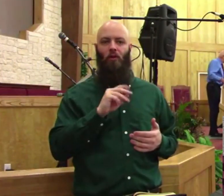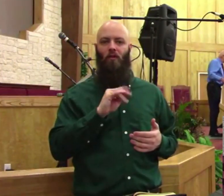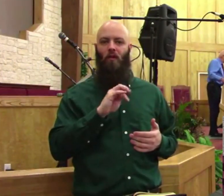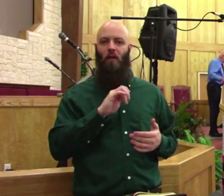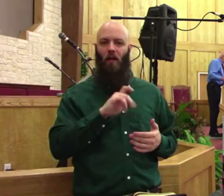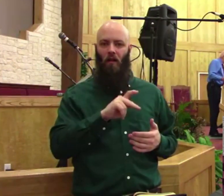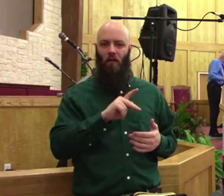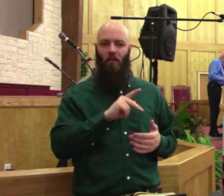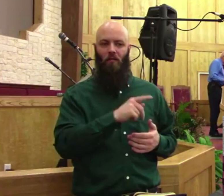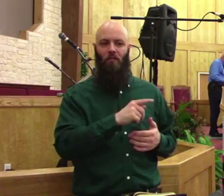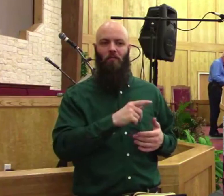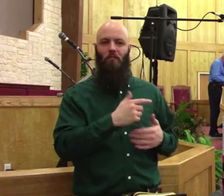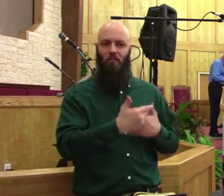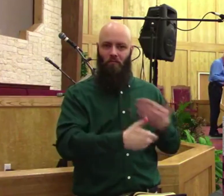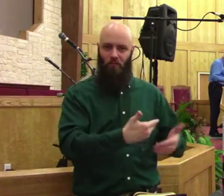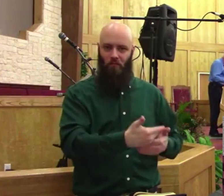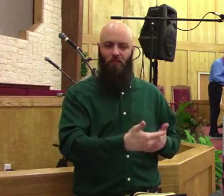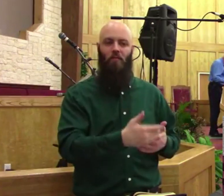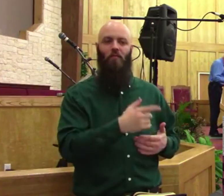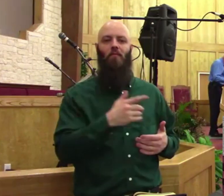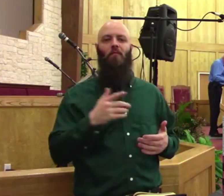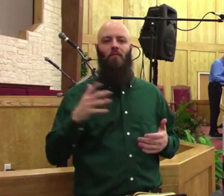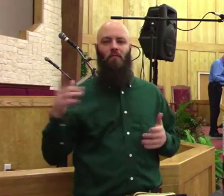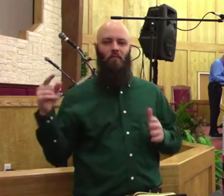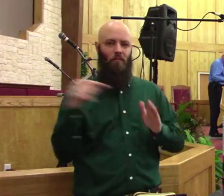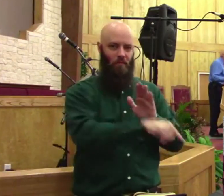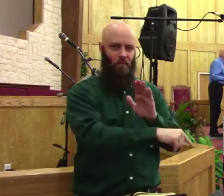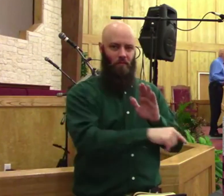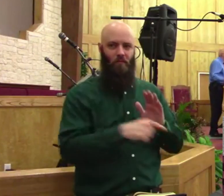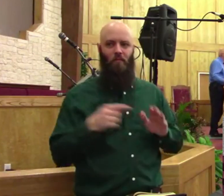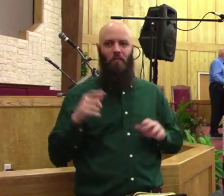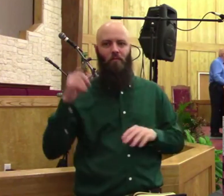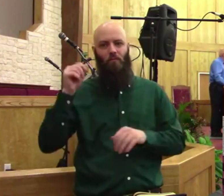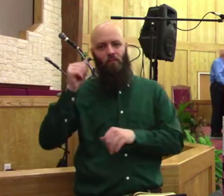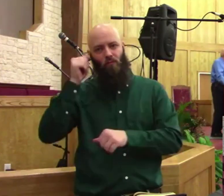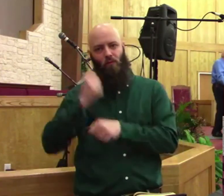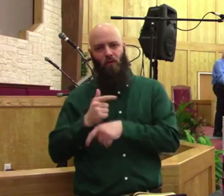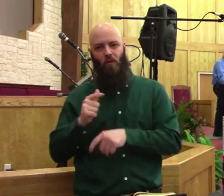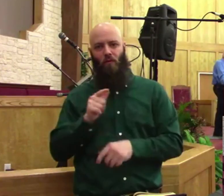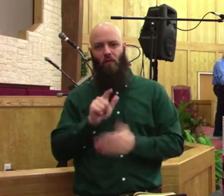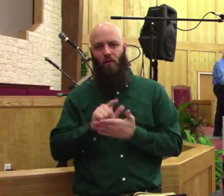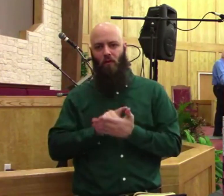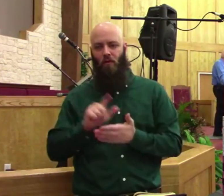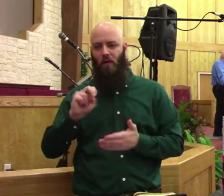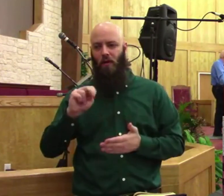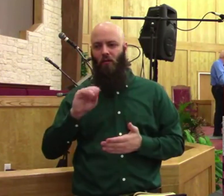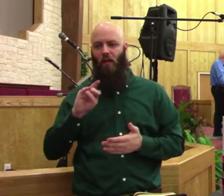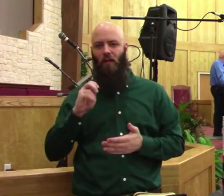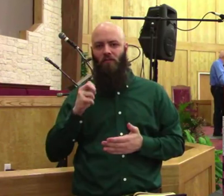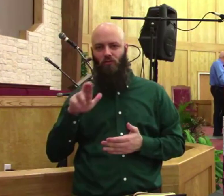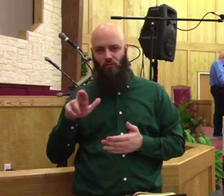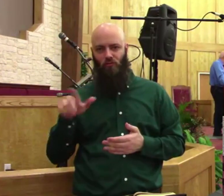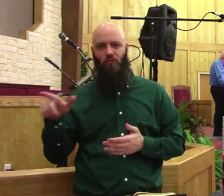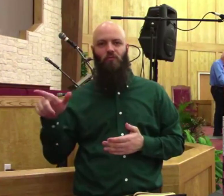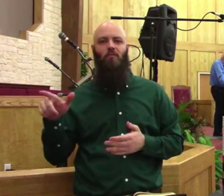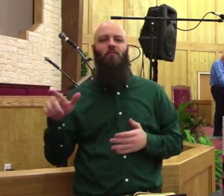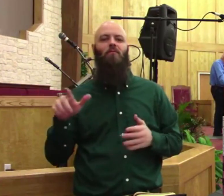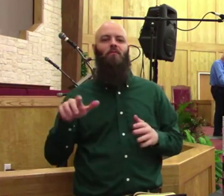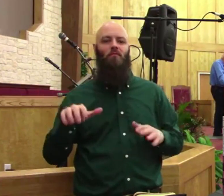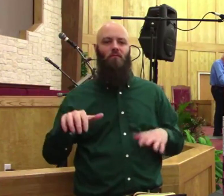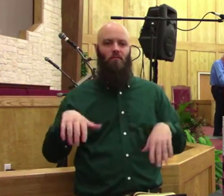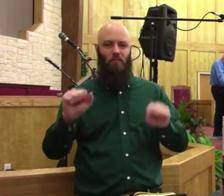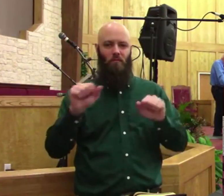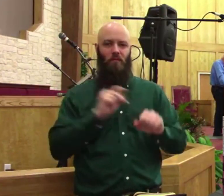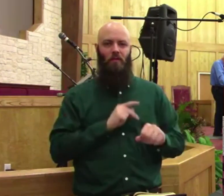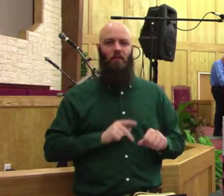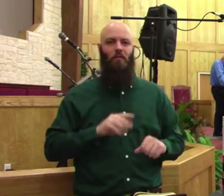a year, he is assassinated by his brother-in-law, Nergal-Sarnessar, who ends up being king of Babylon